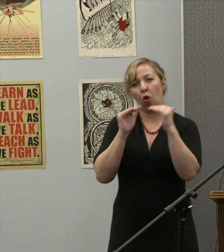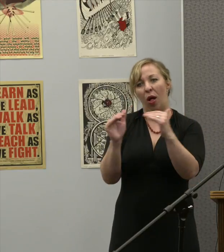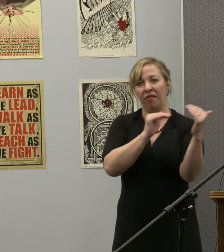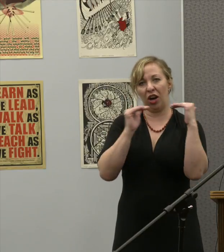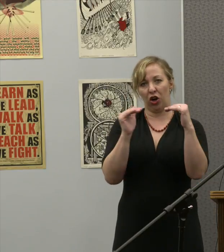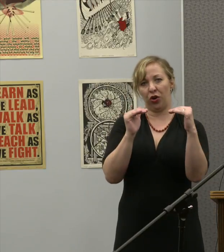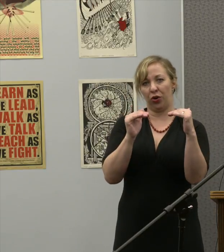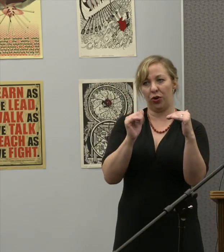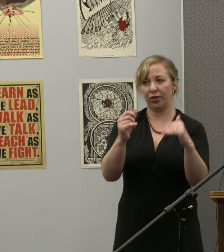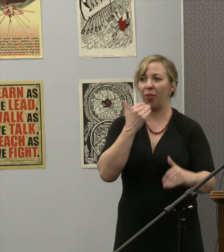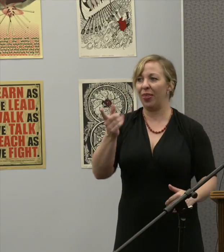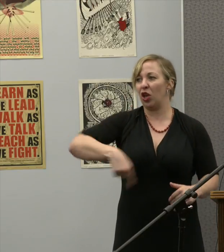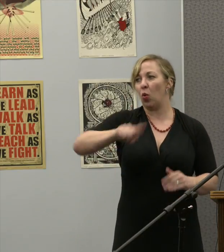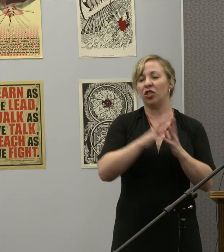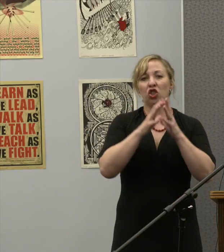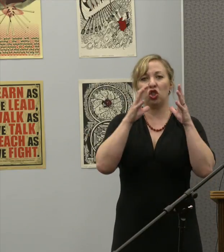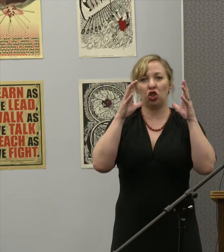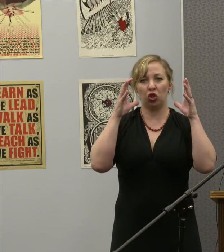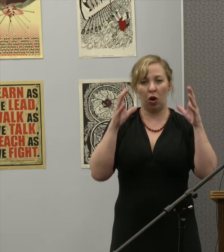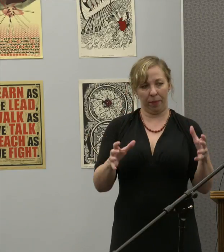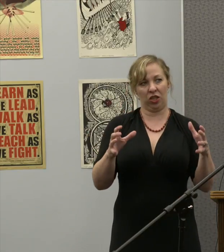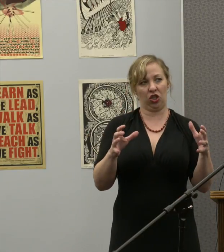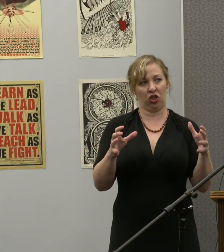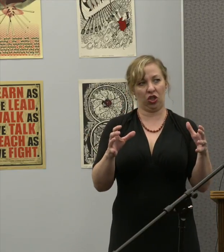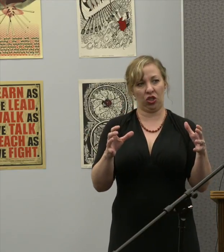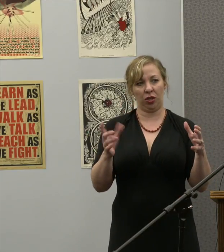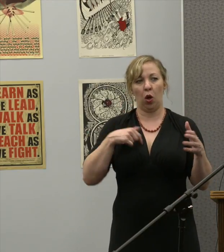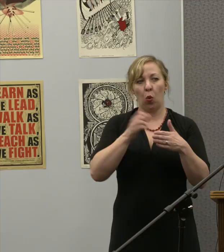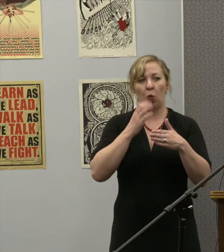Yeah. Thank you so much for tuning in today.